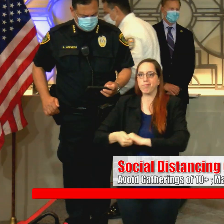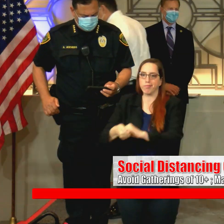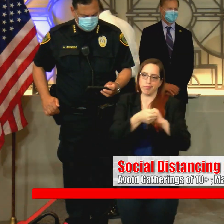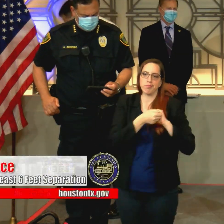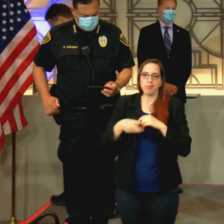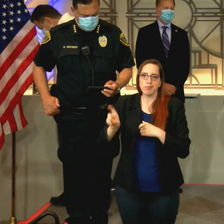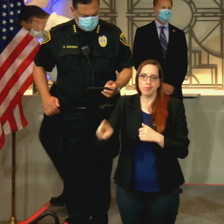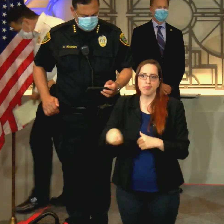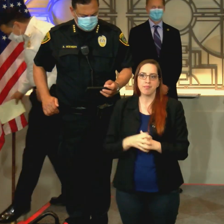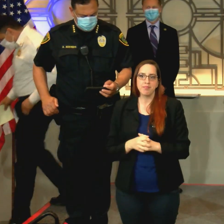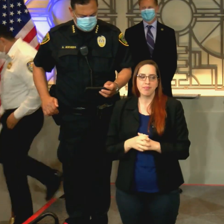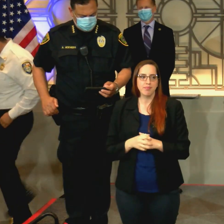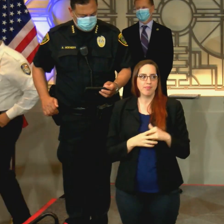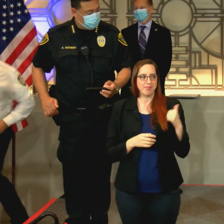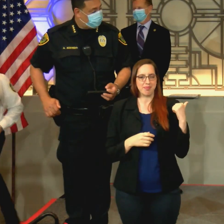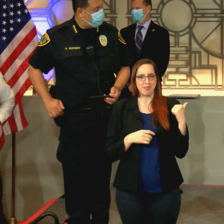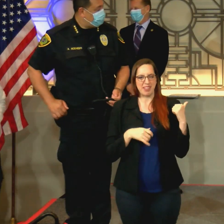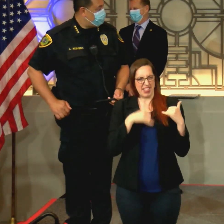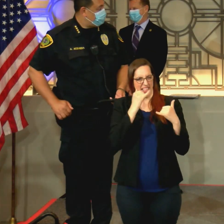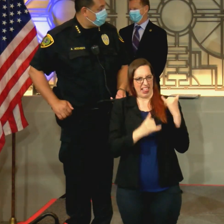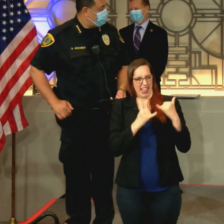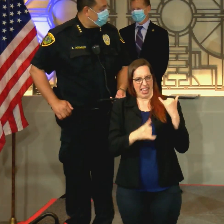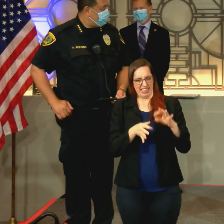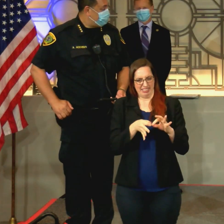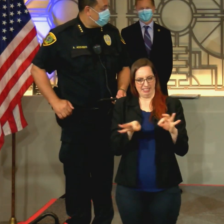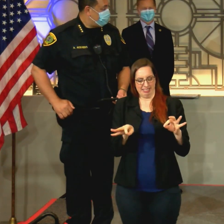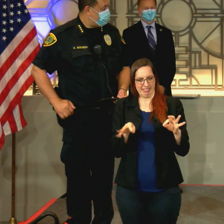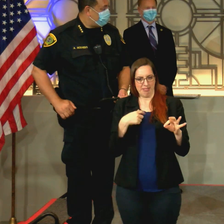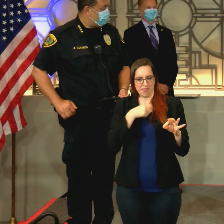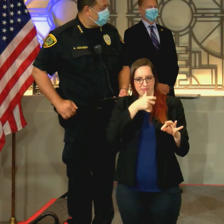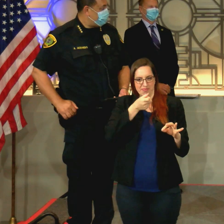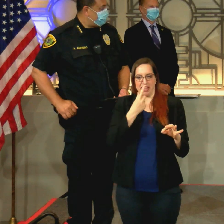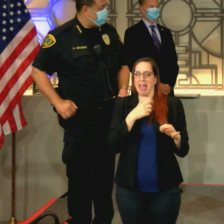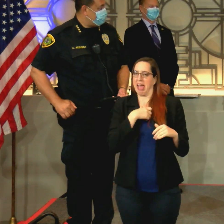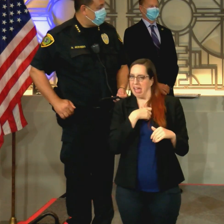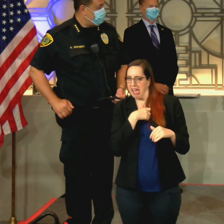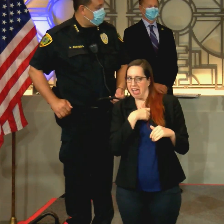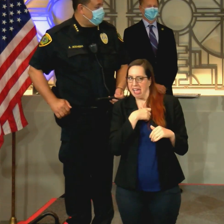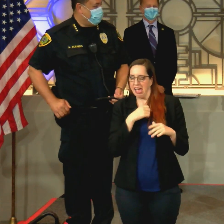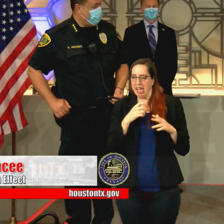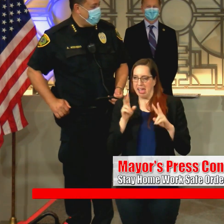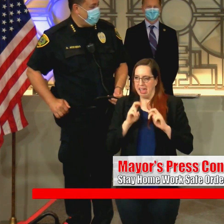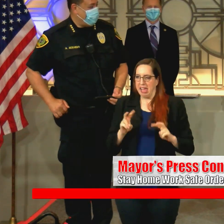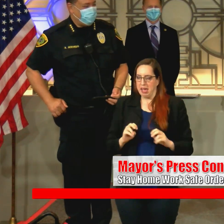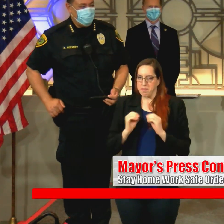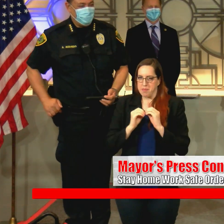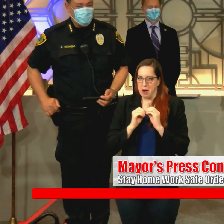Didn't quite understand that last phrase of that, and I don't think I'm going to